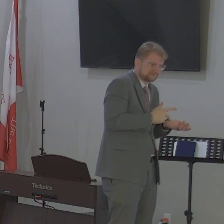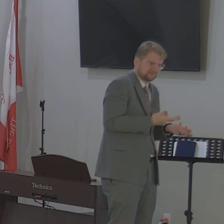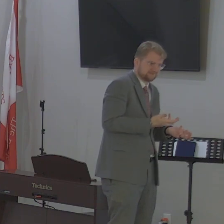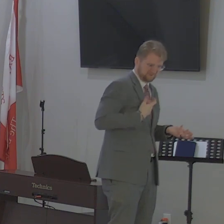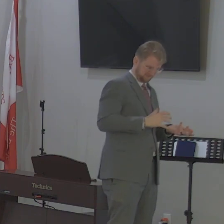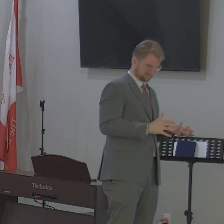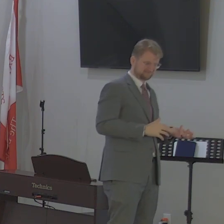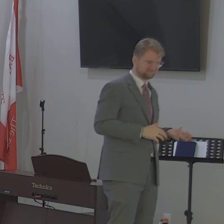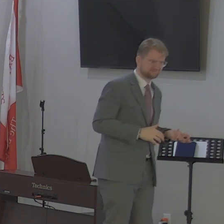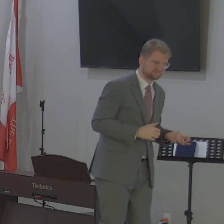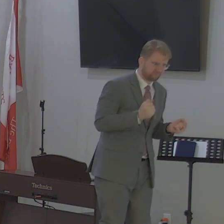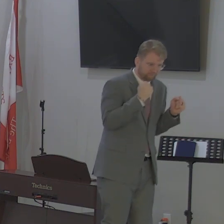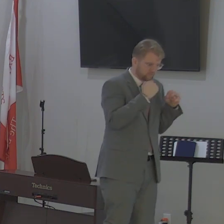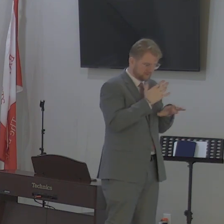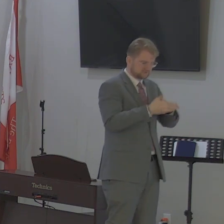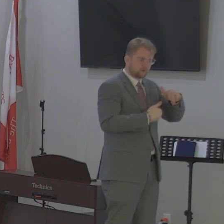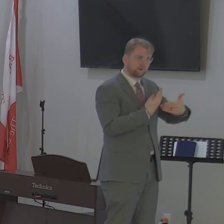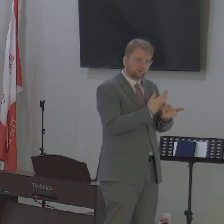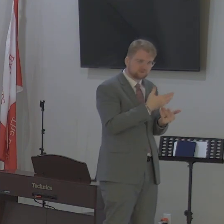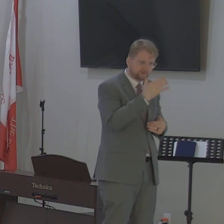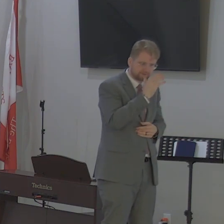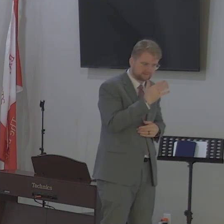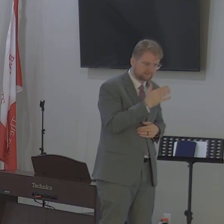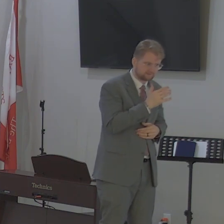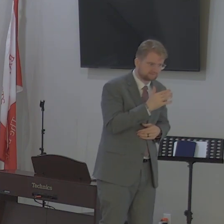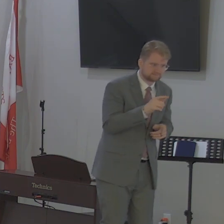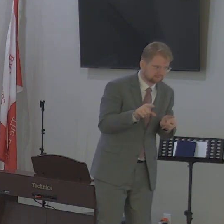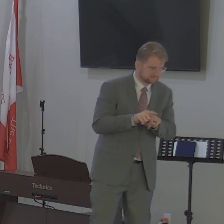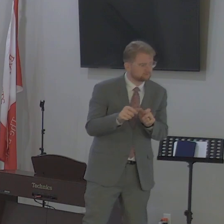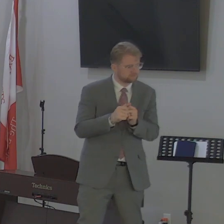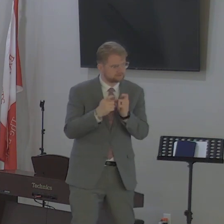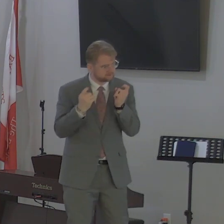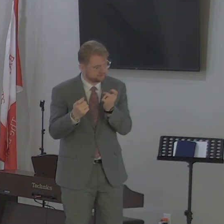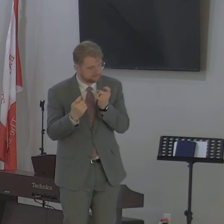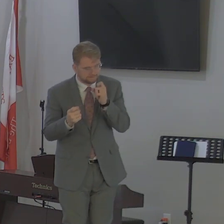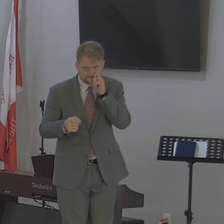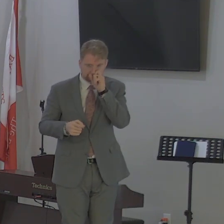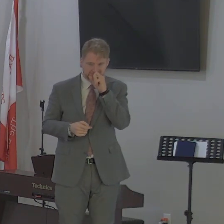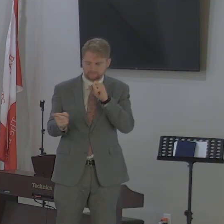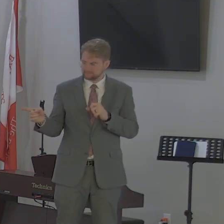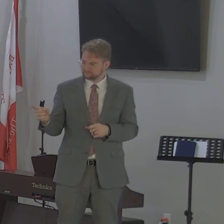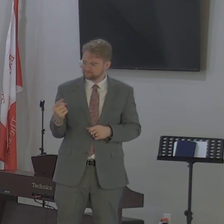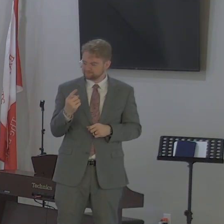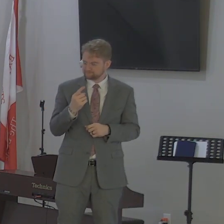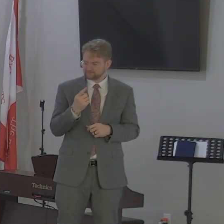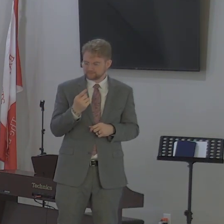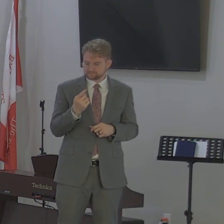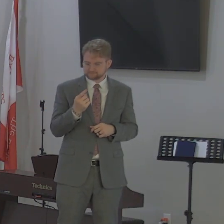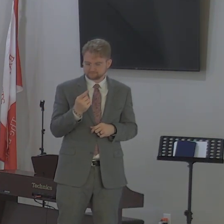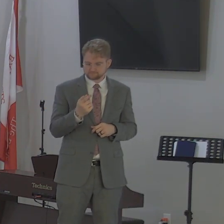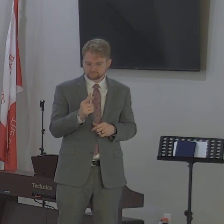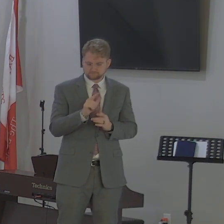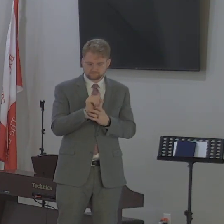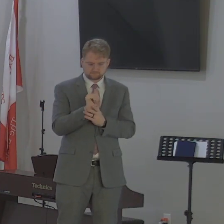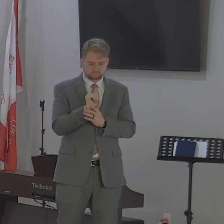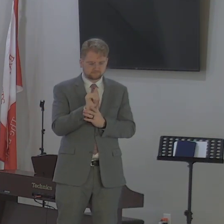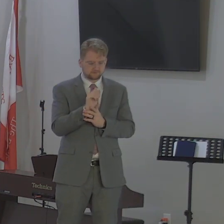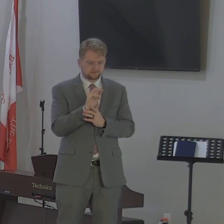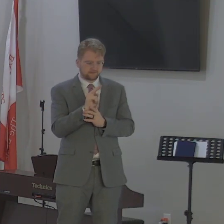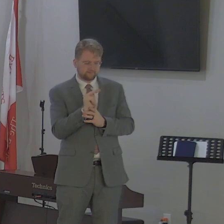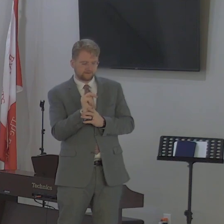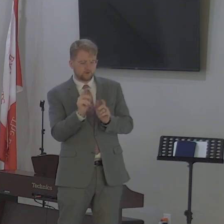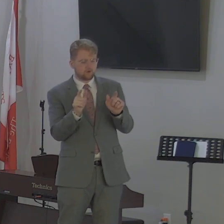Leaven also resembles a haughty mind. What's a haughty mind? It's one that swells up. It's a lack of humility. It's a lack of